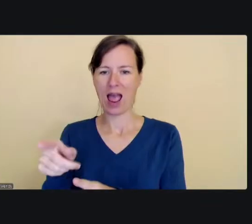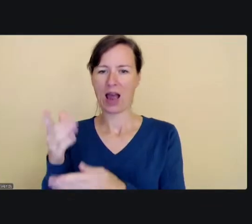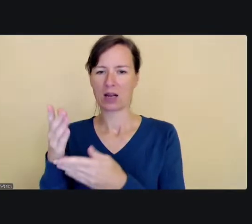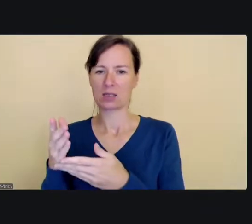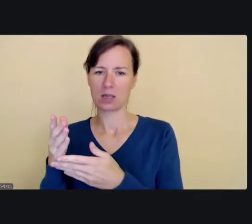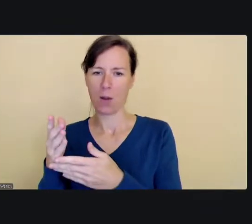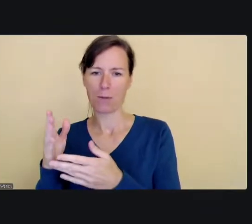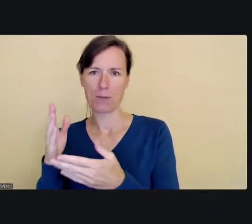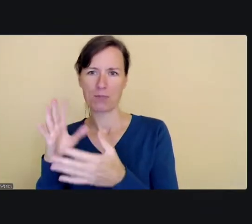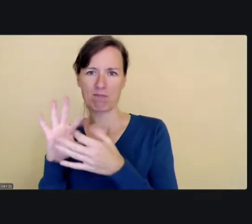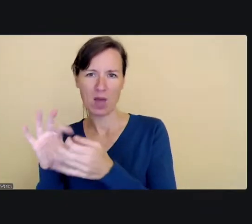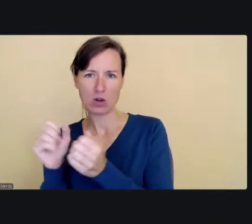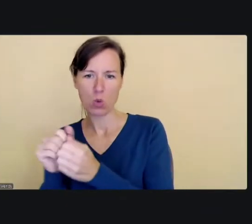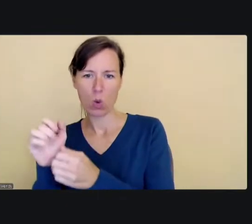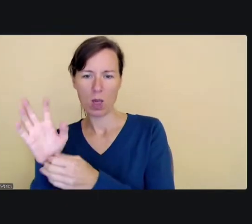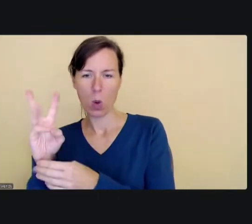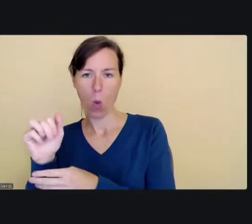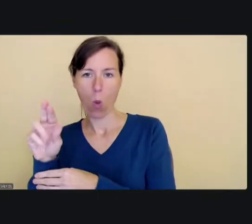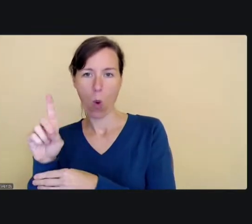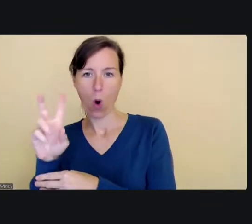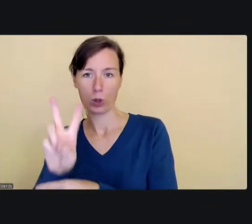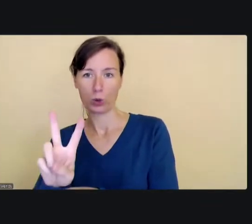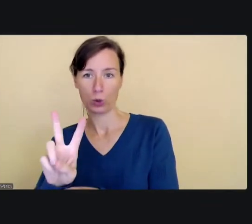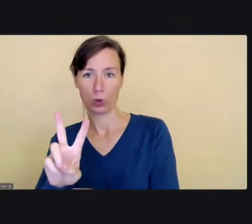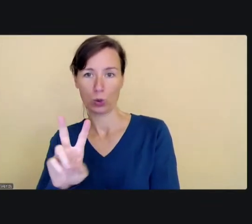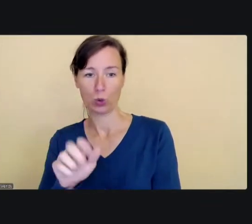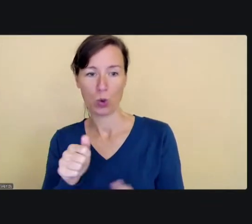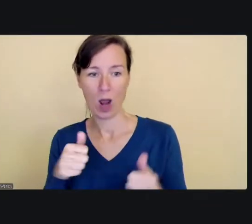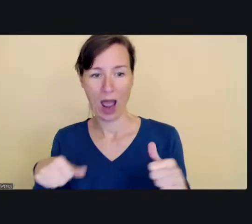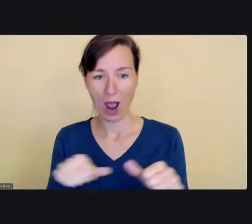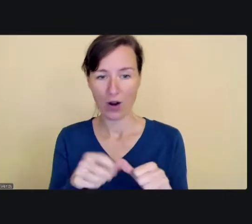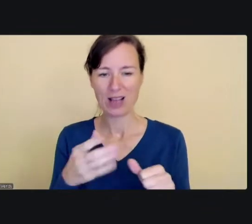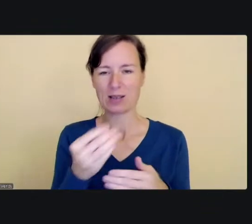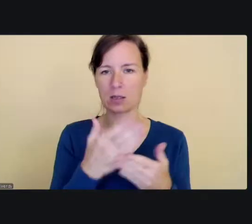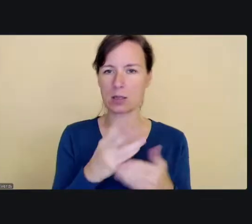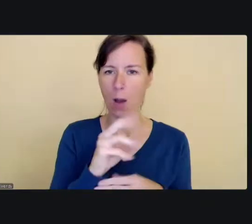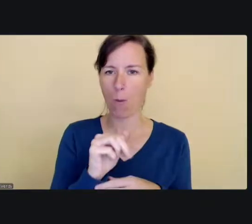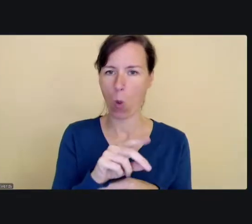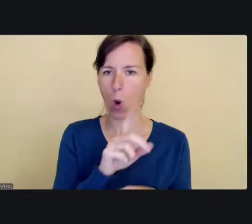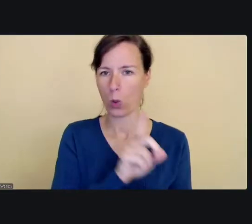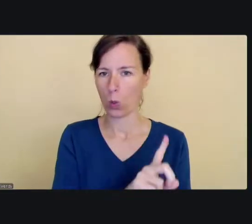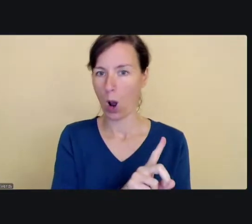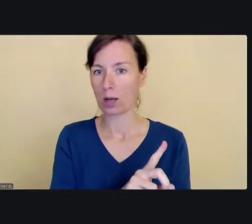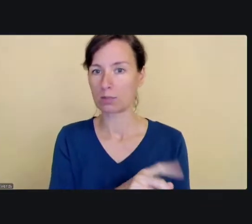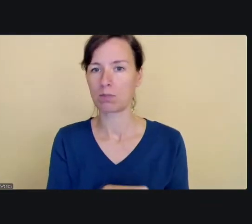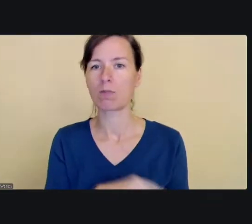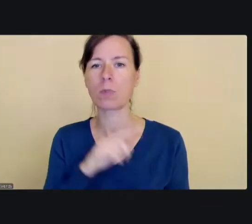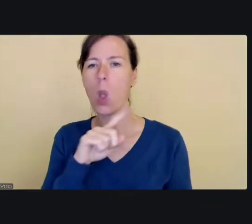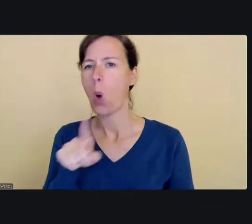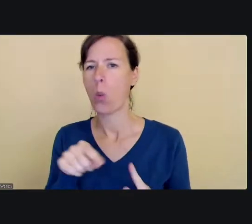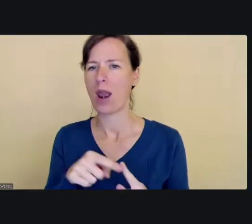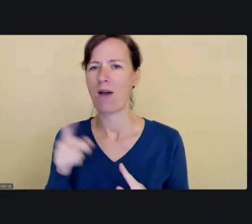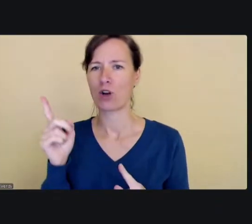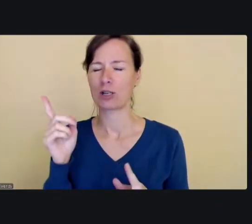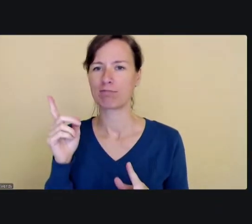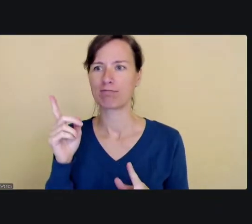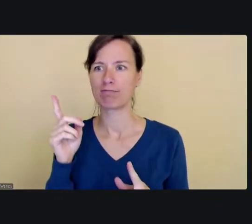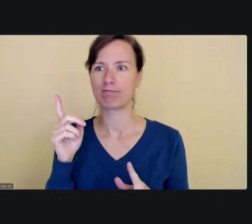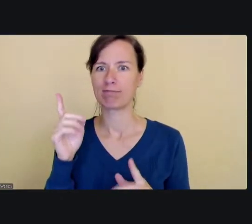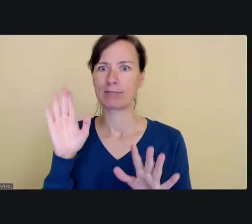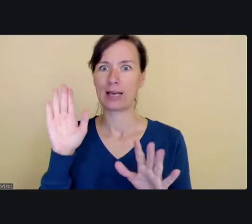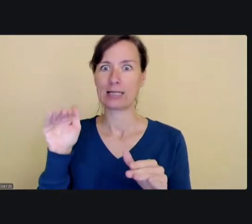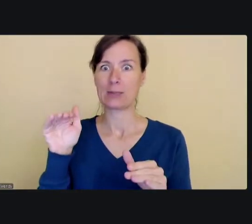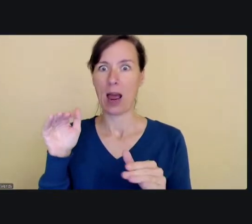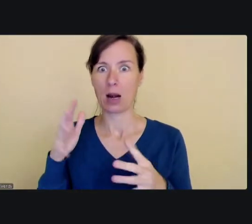Whenever we get threat of rain or a significant amount of rain, we do have public